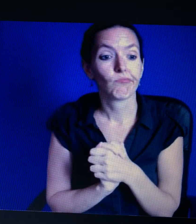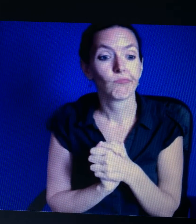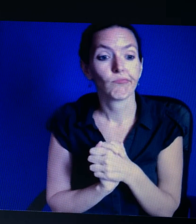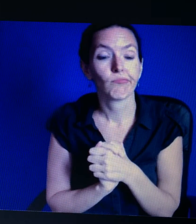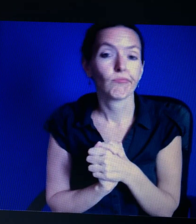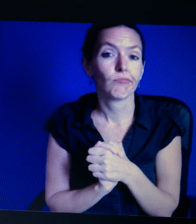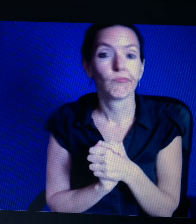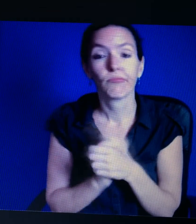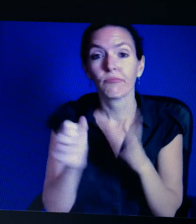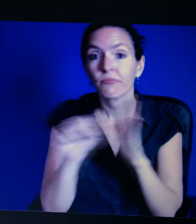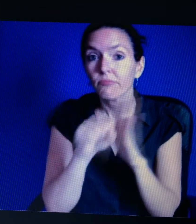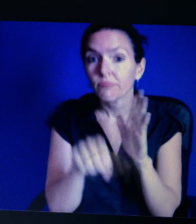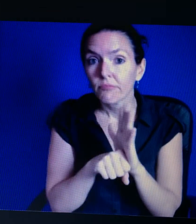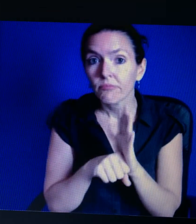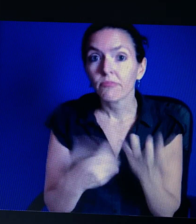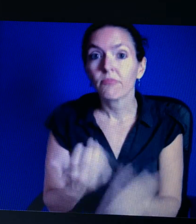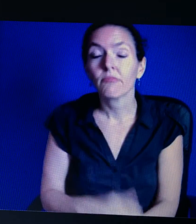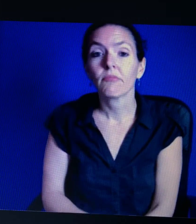Like,